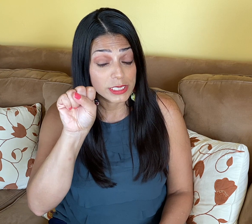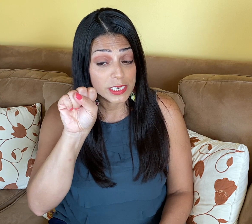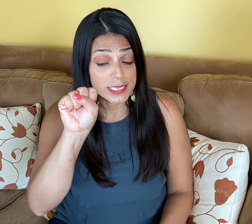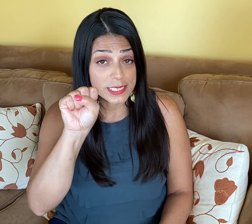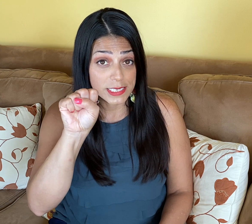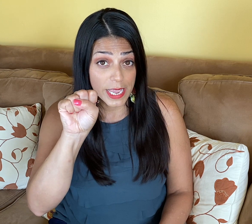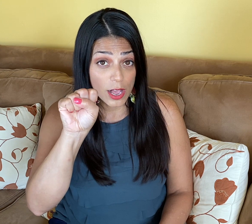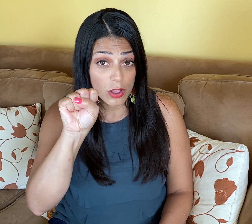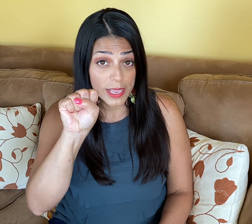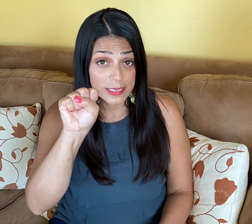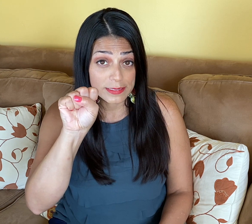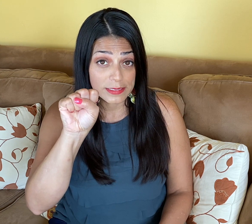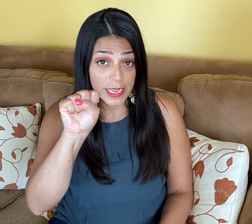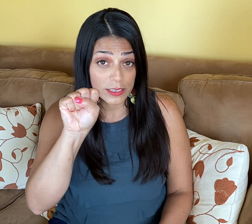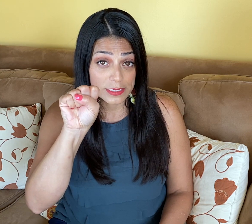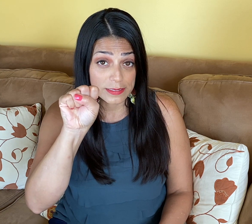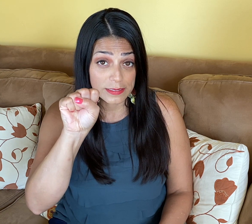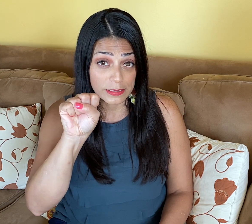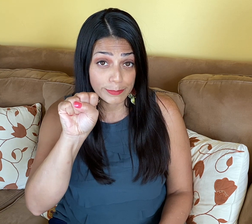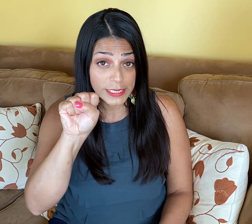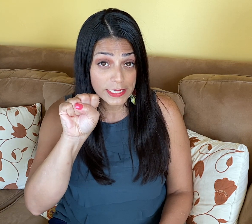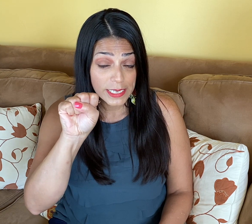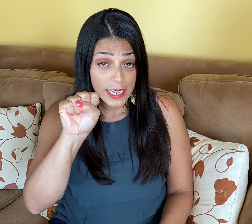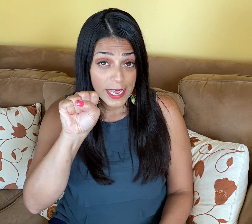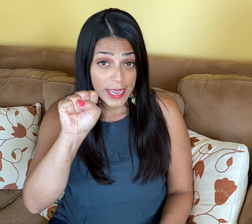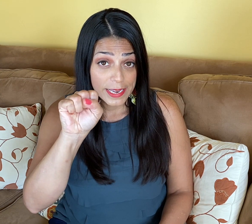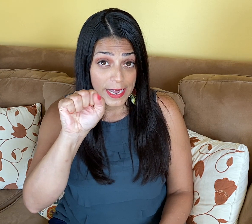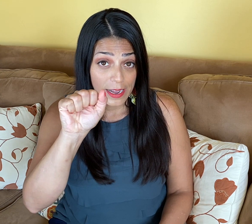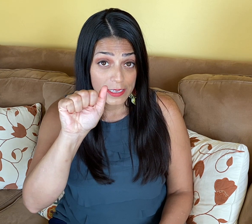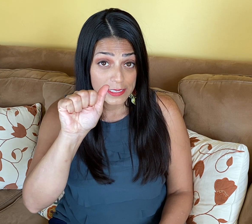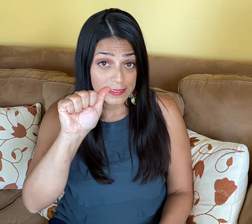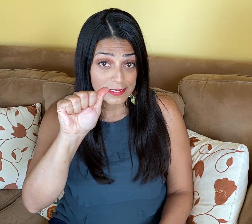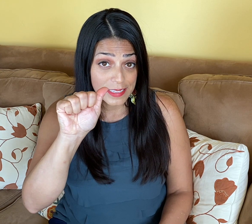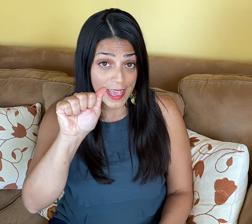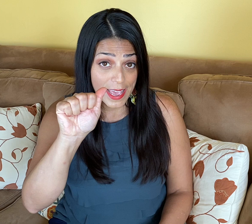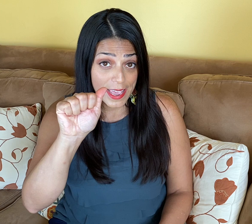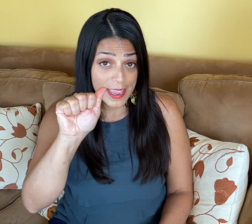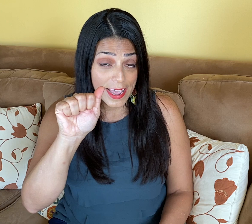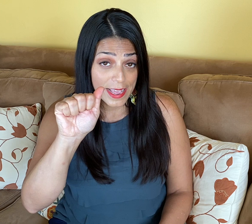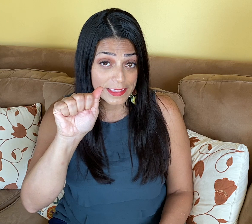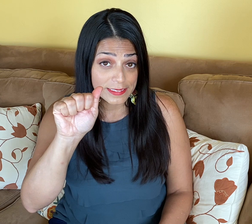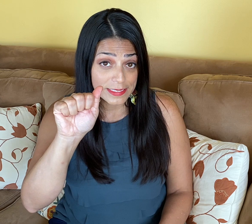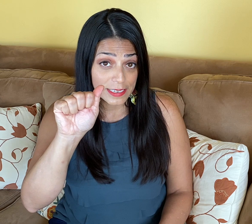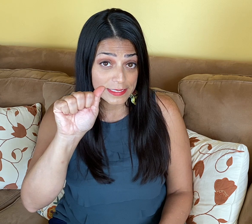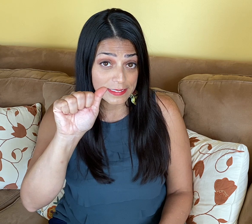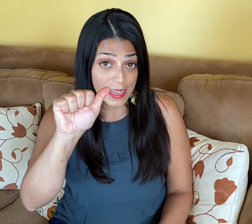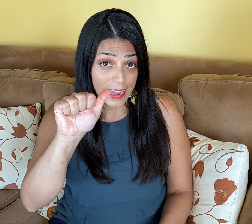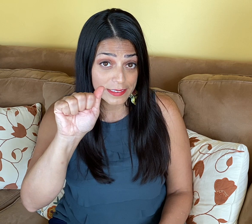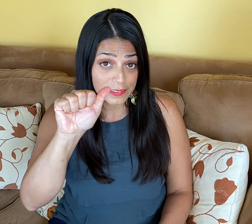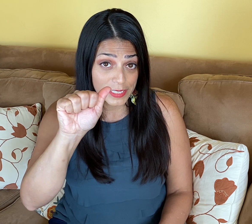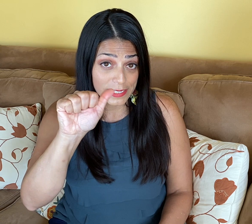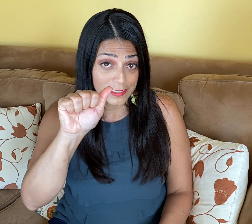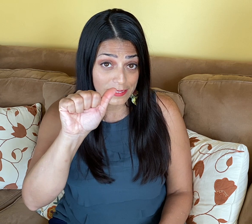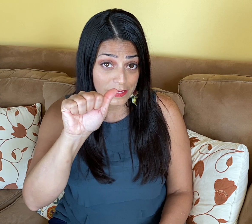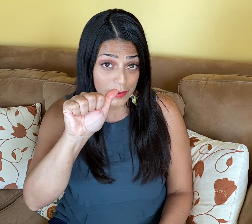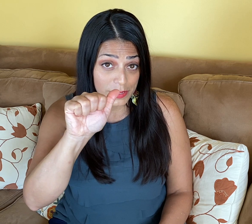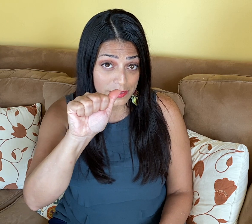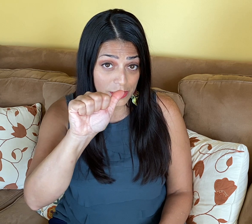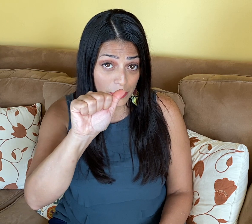a snail, and the snail is sleeping. And now this is A, and the snail is activated. So he's going